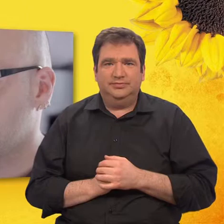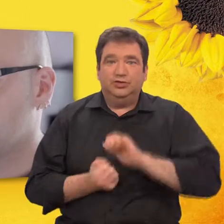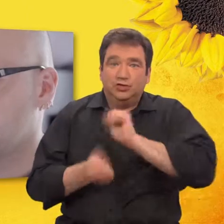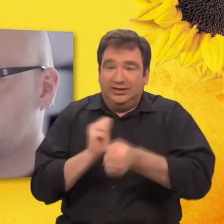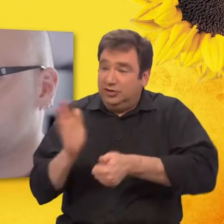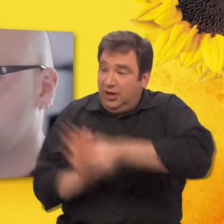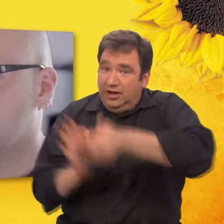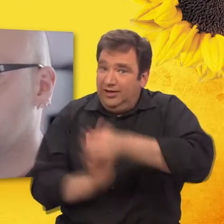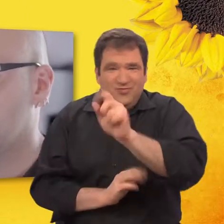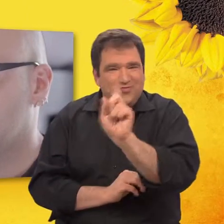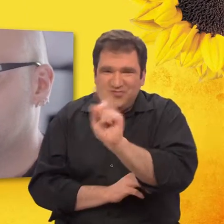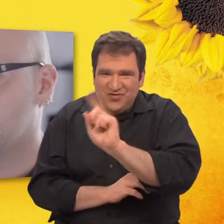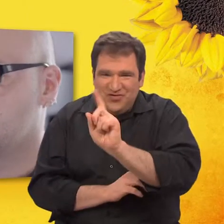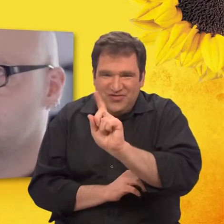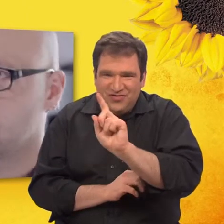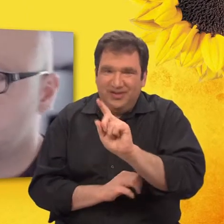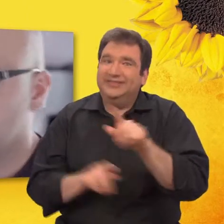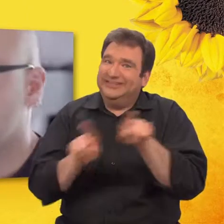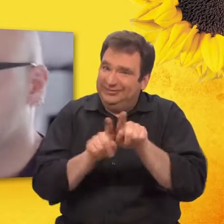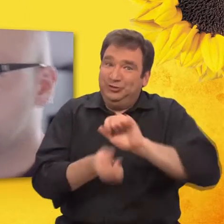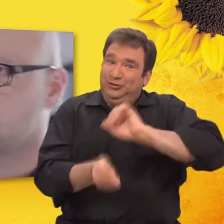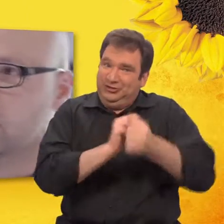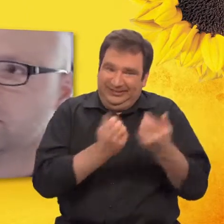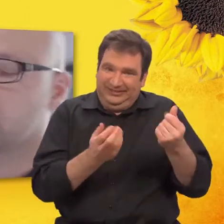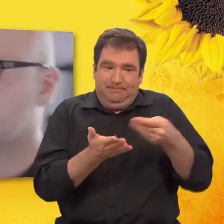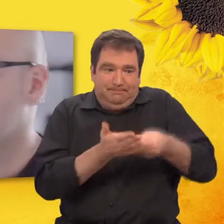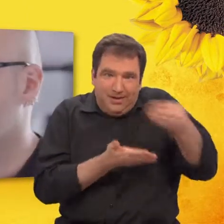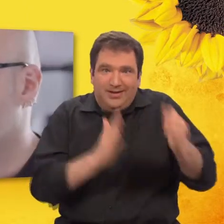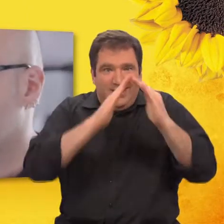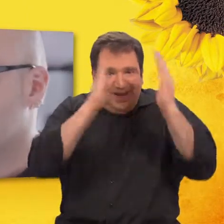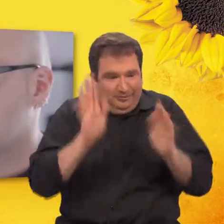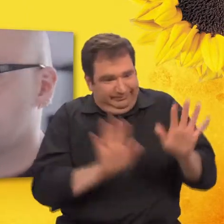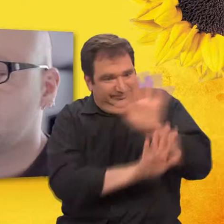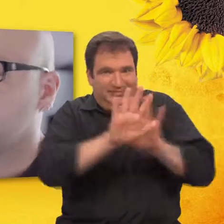lo vamos a conseguir. No solamente el tema de desahucios, hipotecario, tal, es que